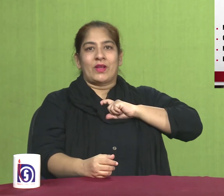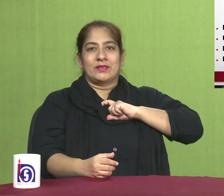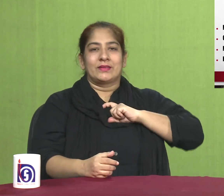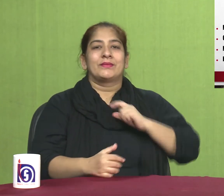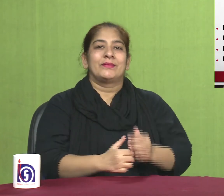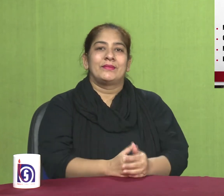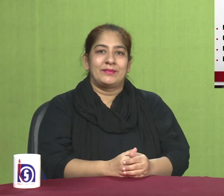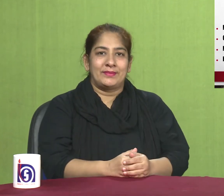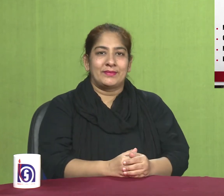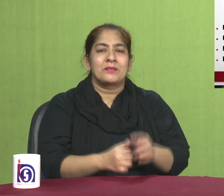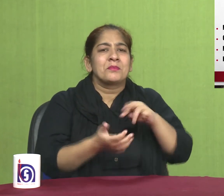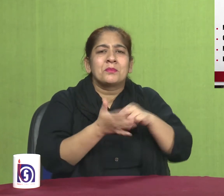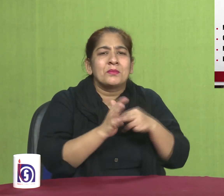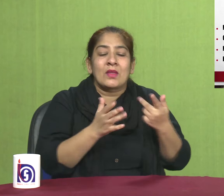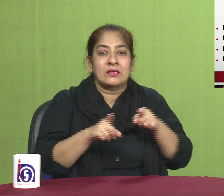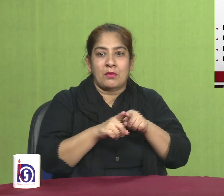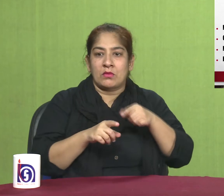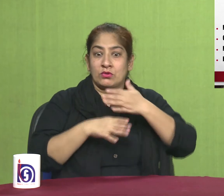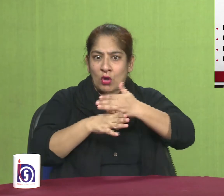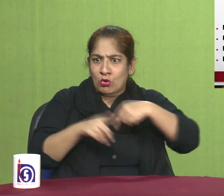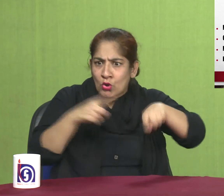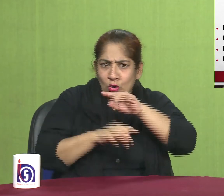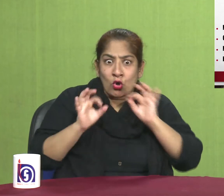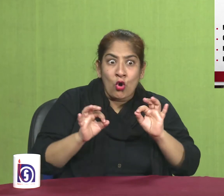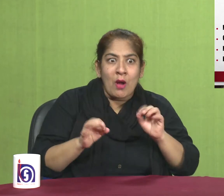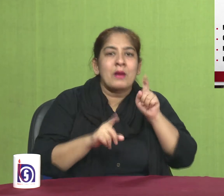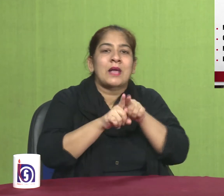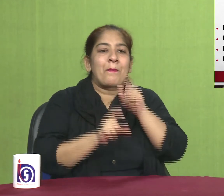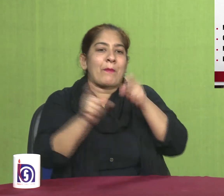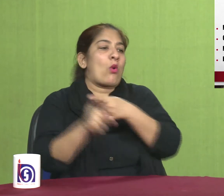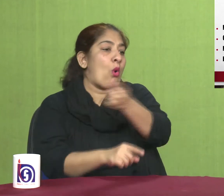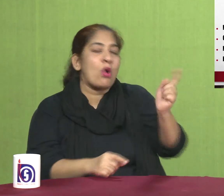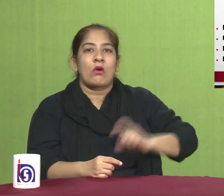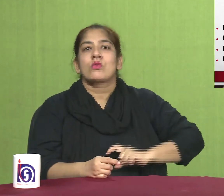And the fourth point is the confidence is really high.